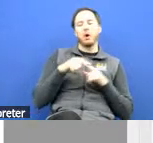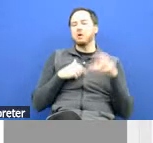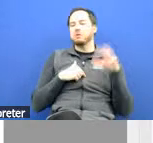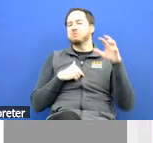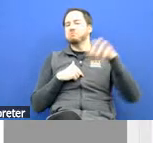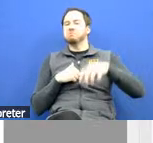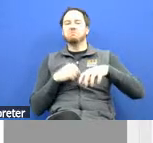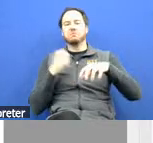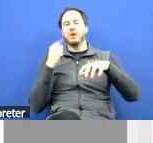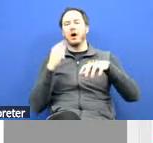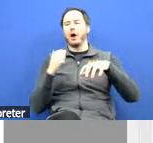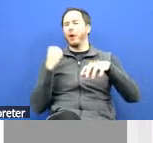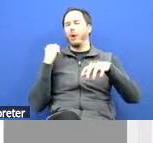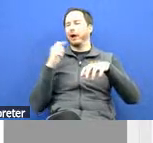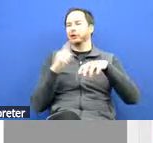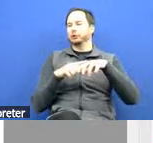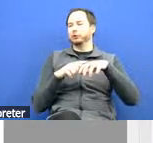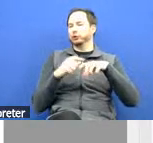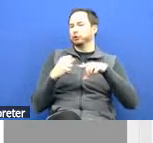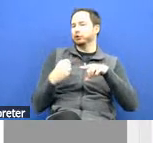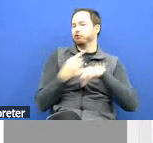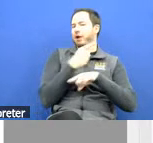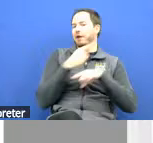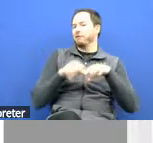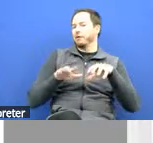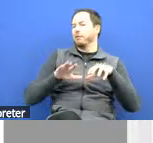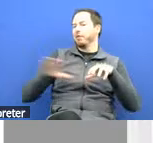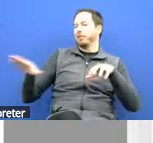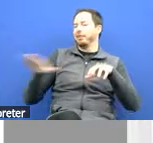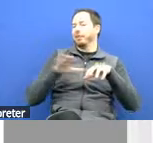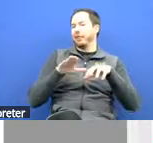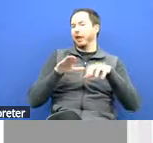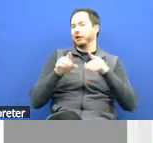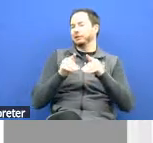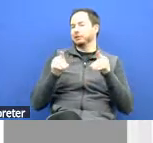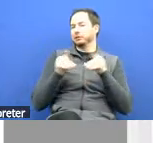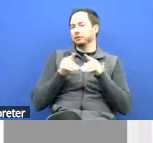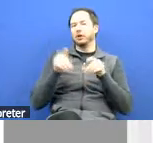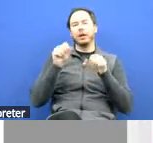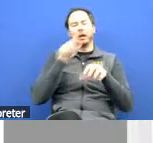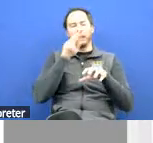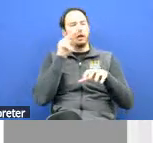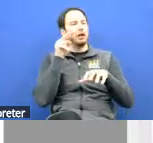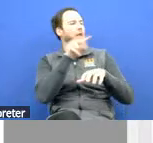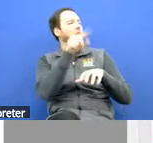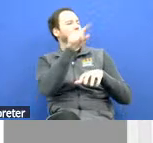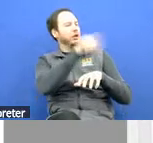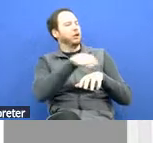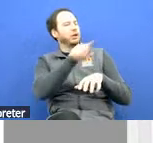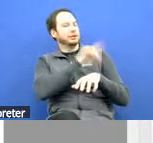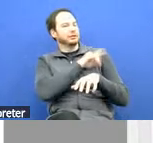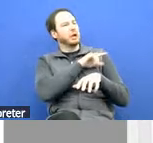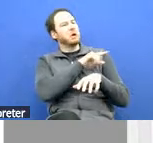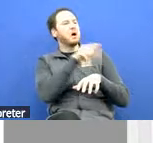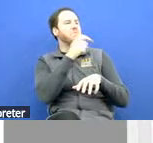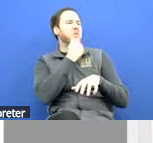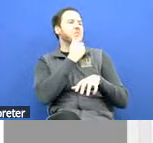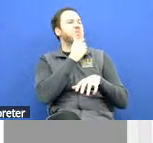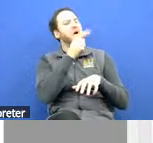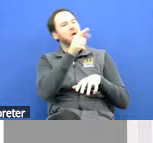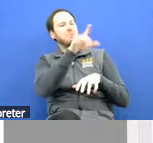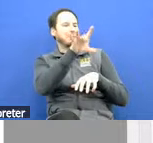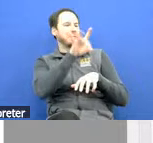that's not going to detract from the district. They'd be able to look at these and get some ideas